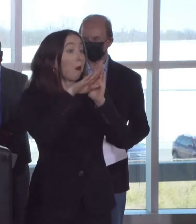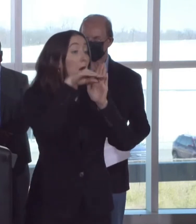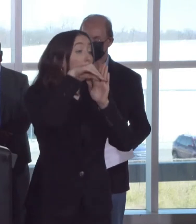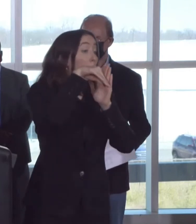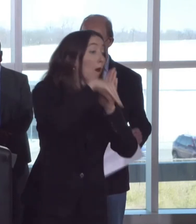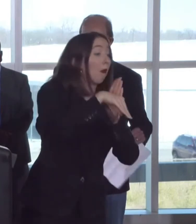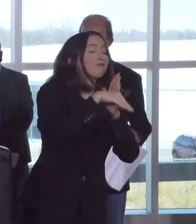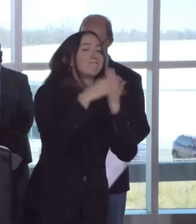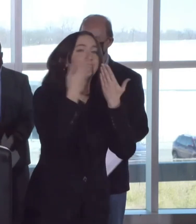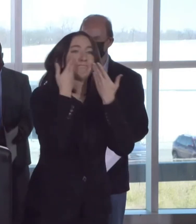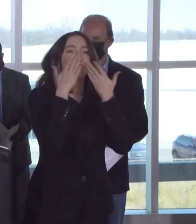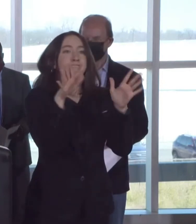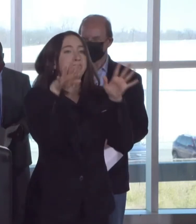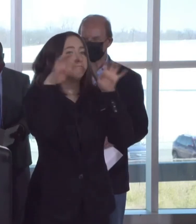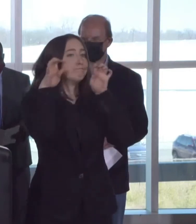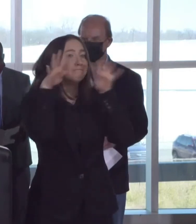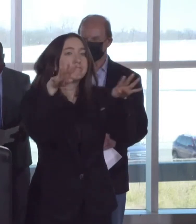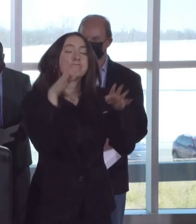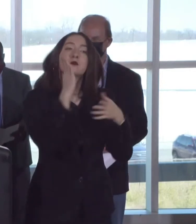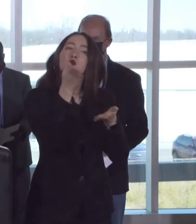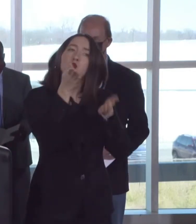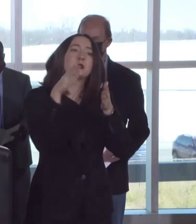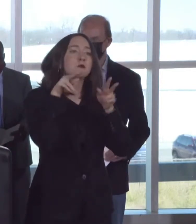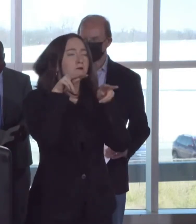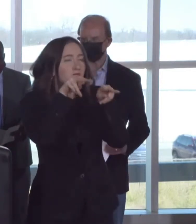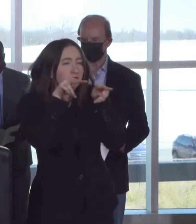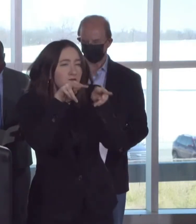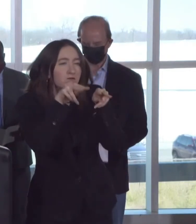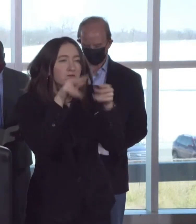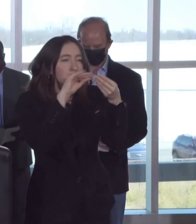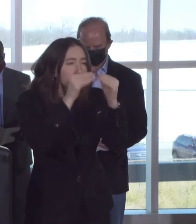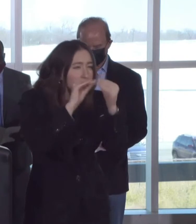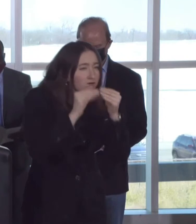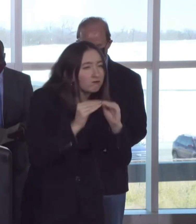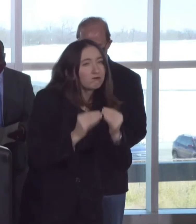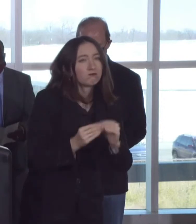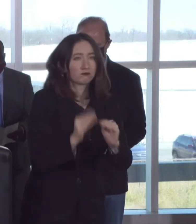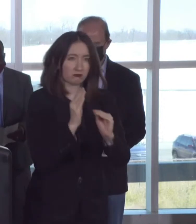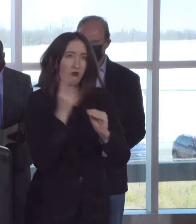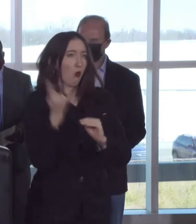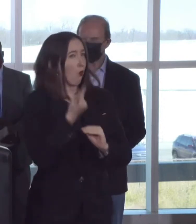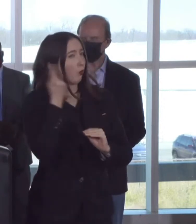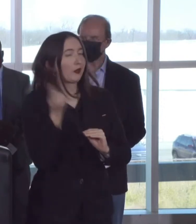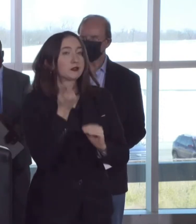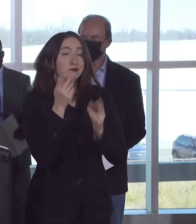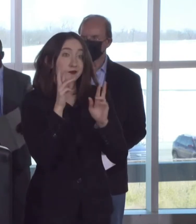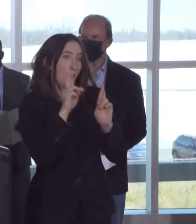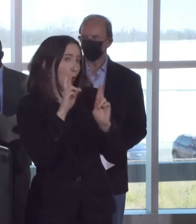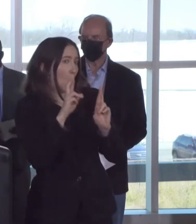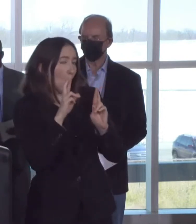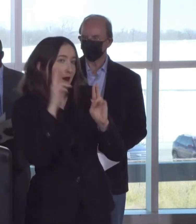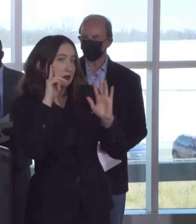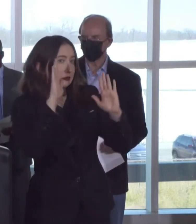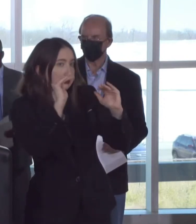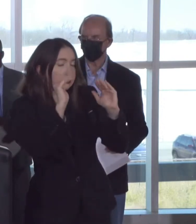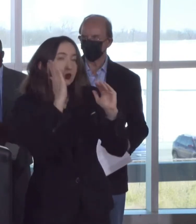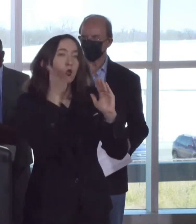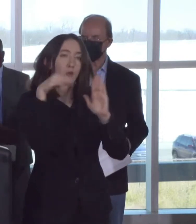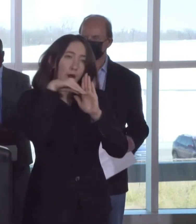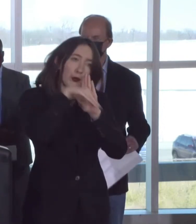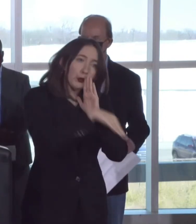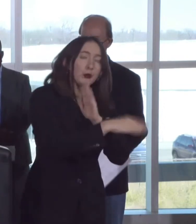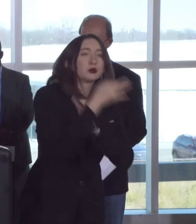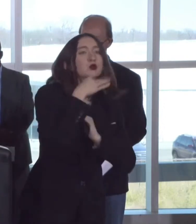monitor the data and situation constantly. Of course, we all hope for a decline very soon. We need to work together to get through this